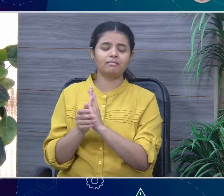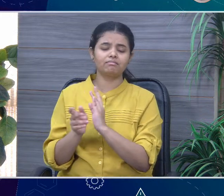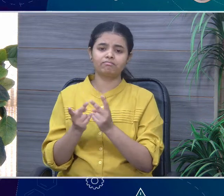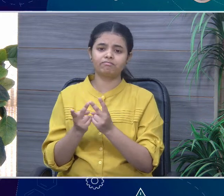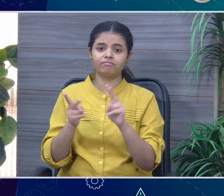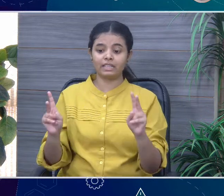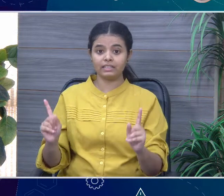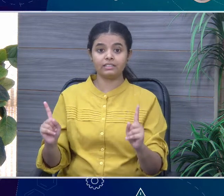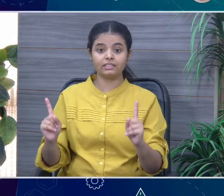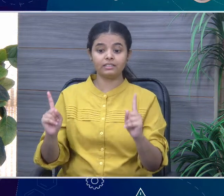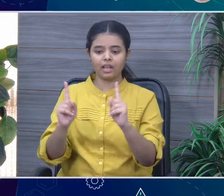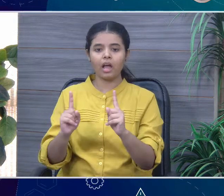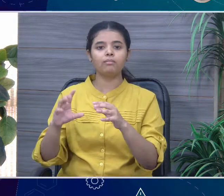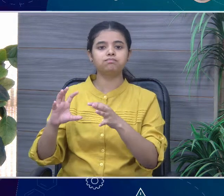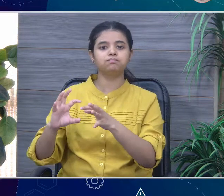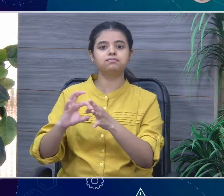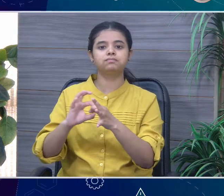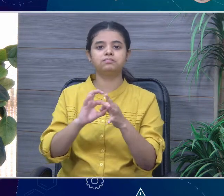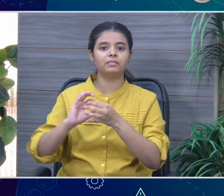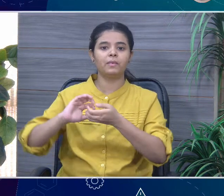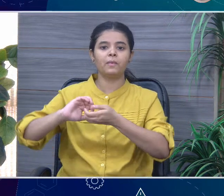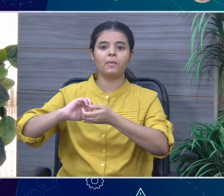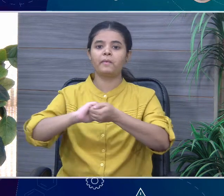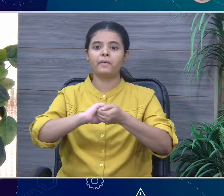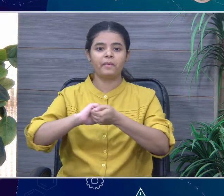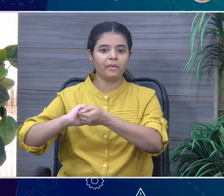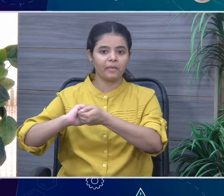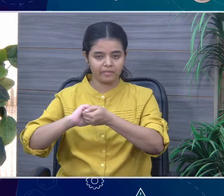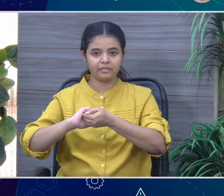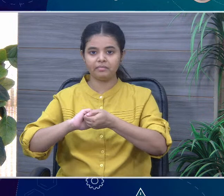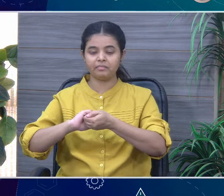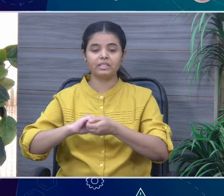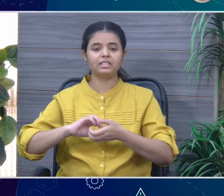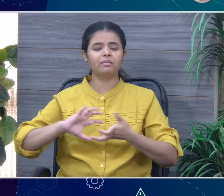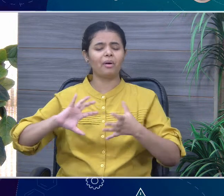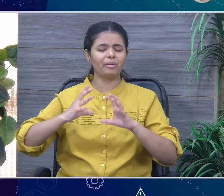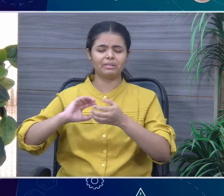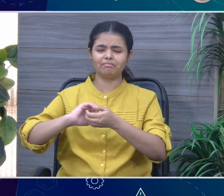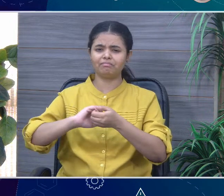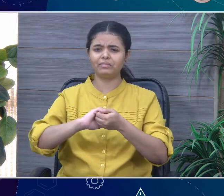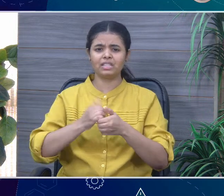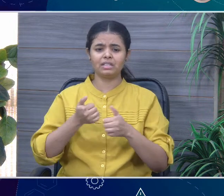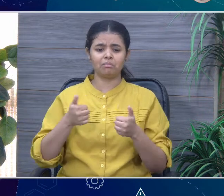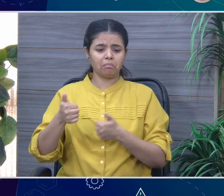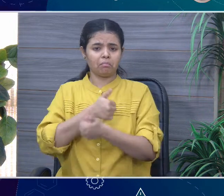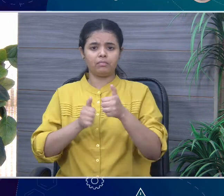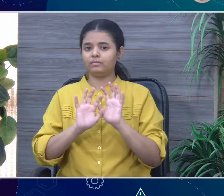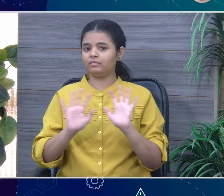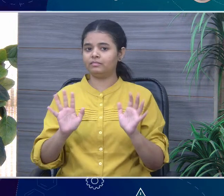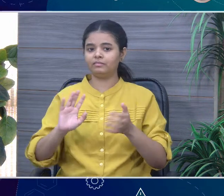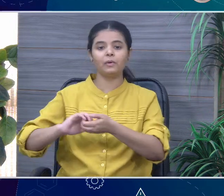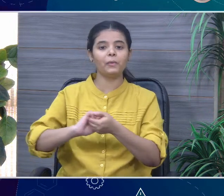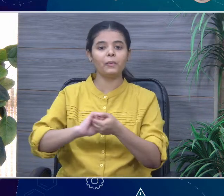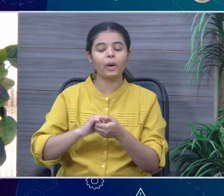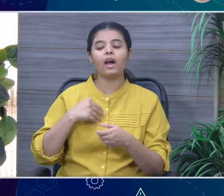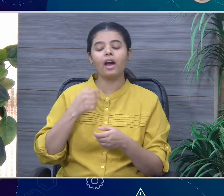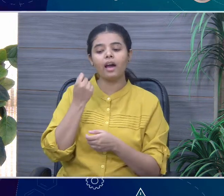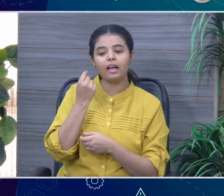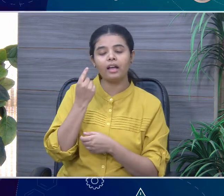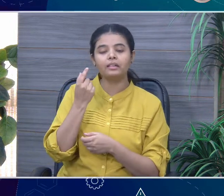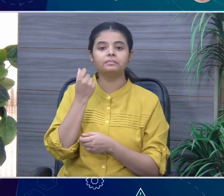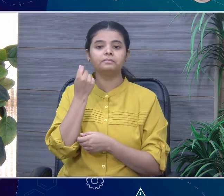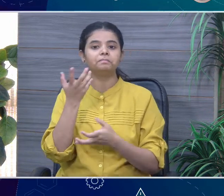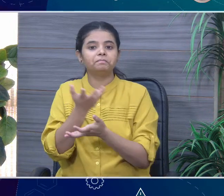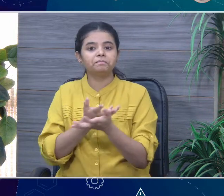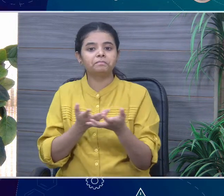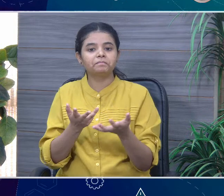of cooperation, which would be based on cooperation rather than on competitiveness. So we would